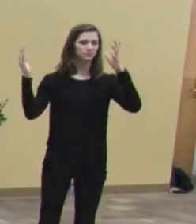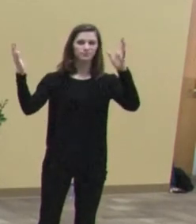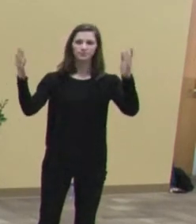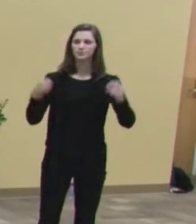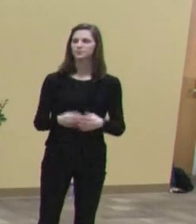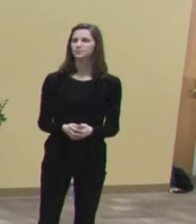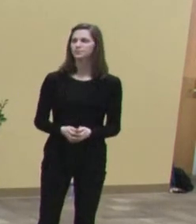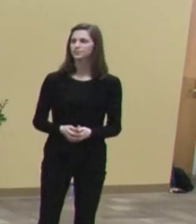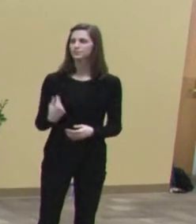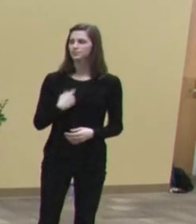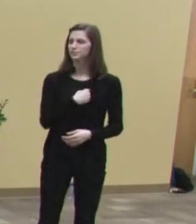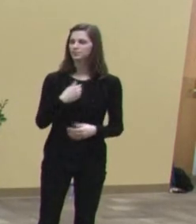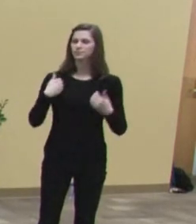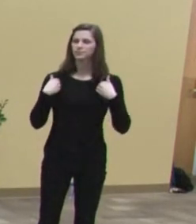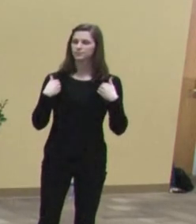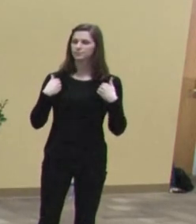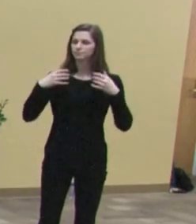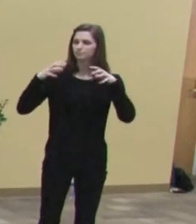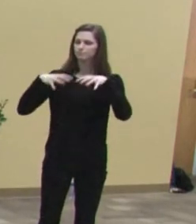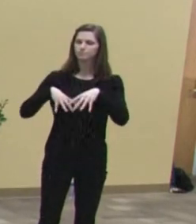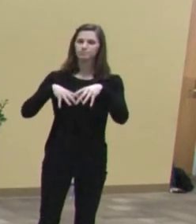When we have our march,